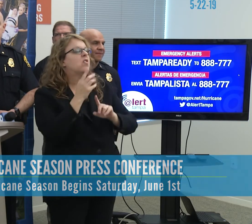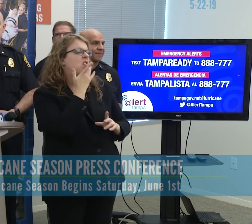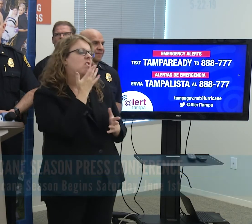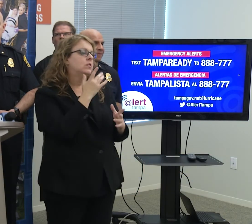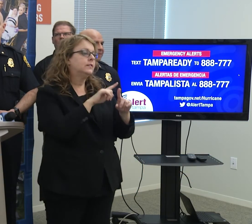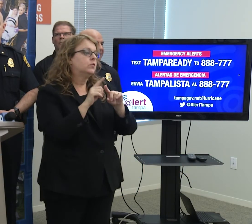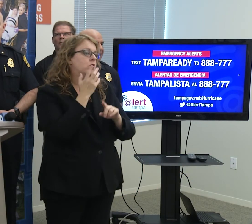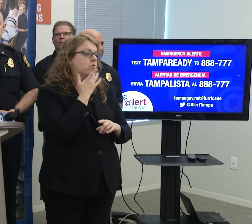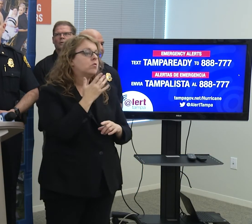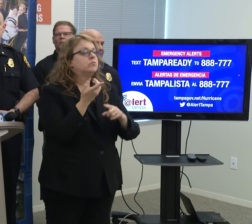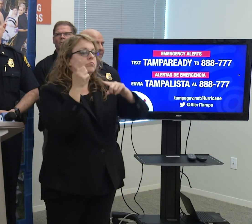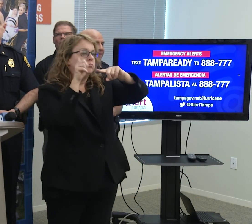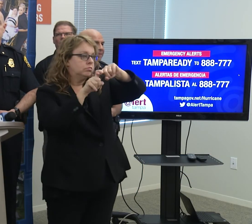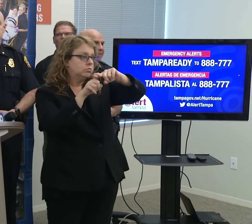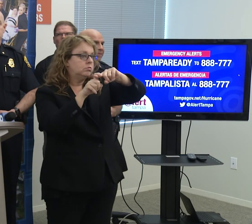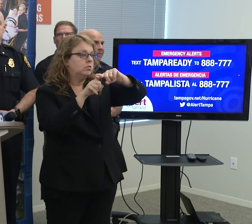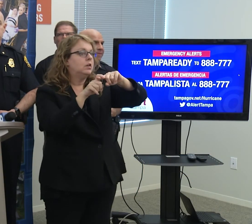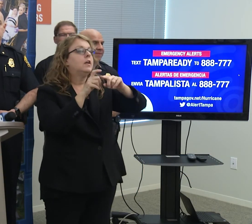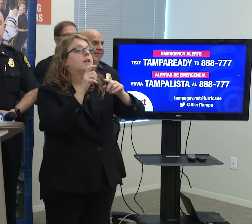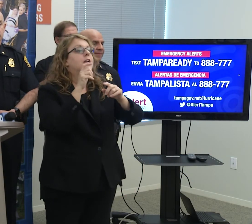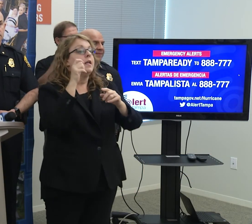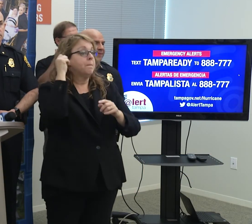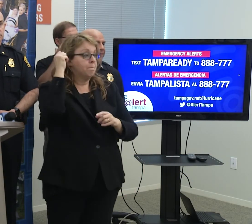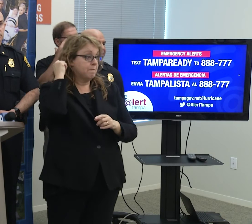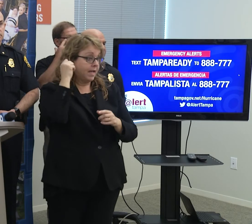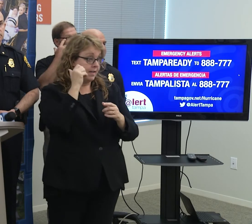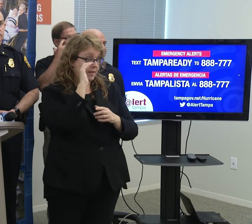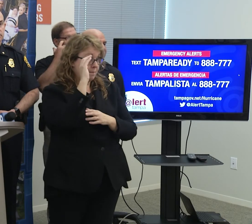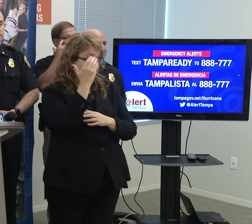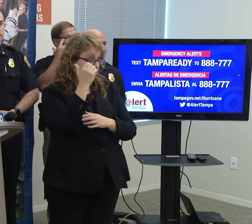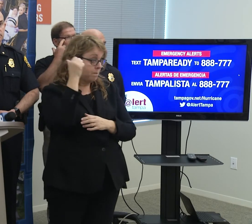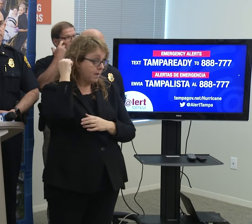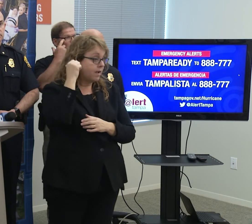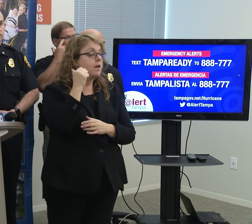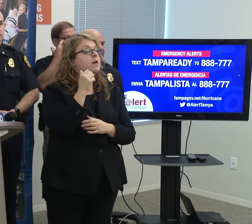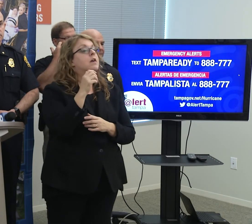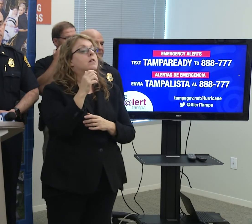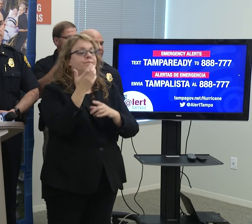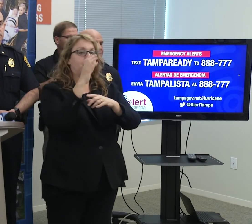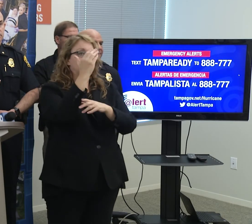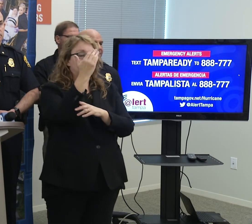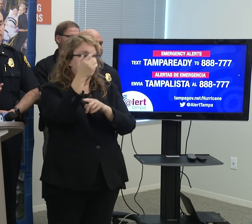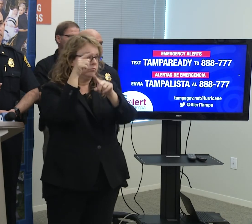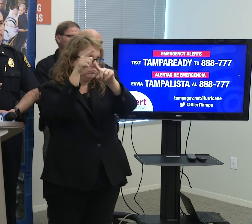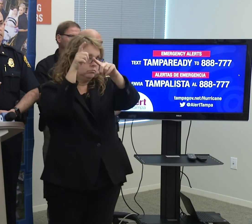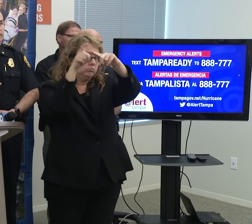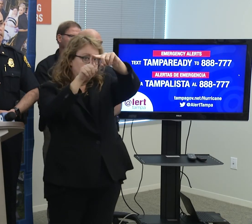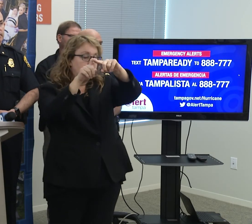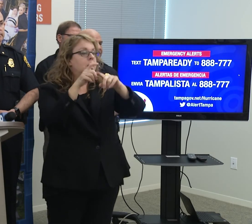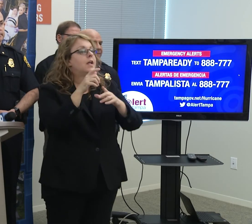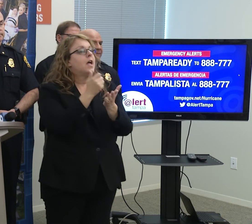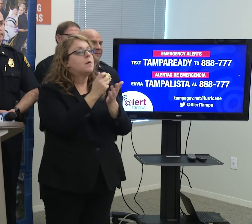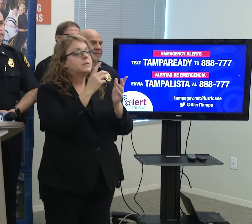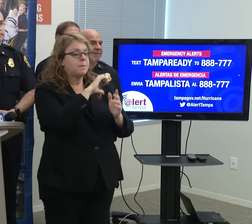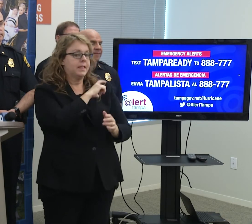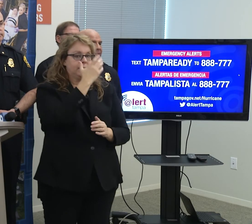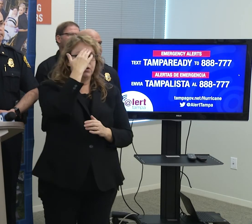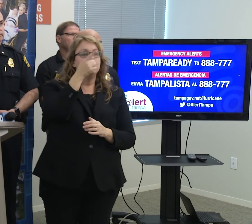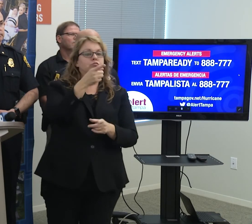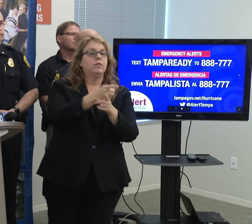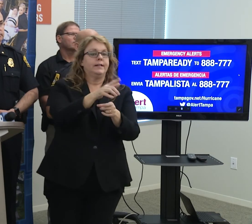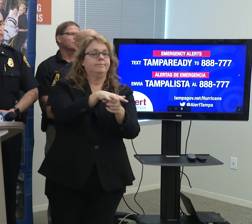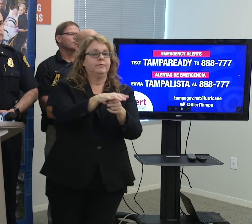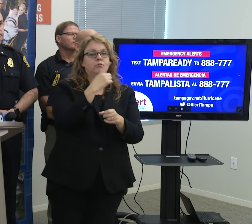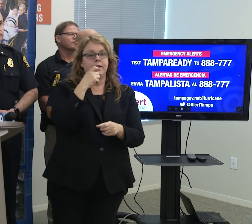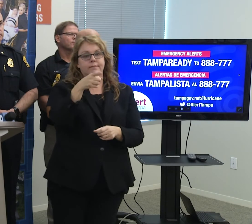from the rearview mirror, and it allows police to know and the emergency management people to know who belongs in that neighborhood. It makes it faster for